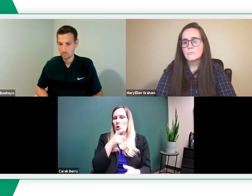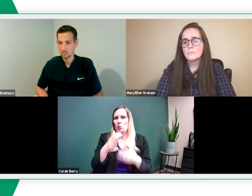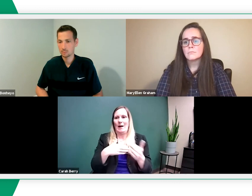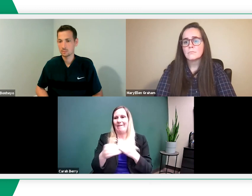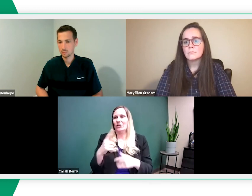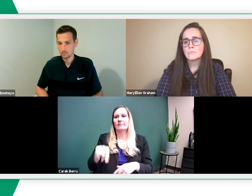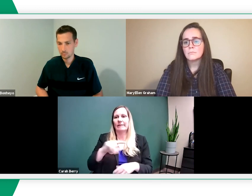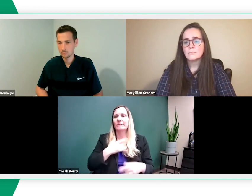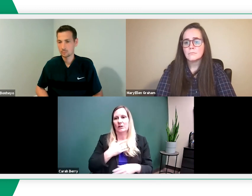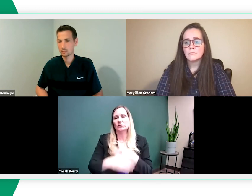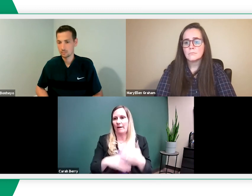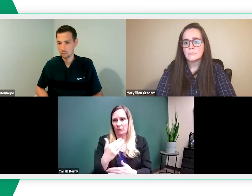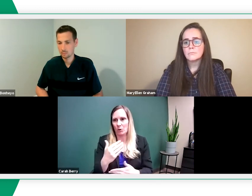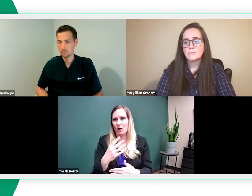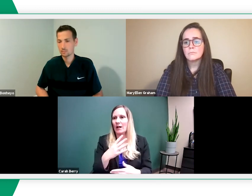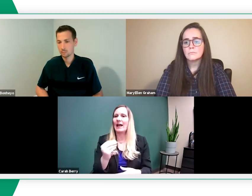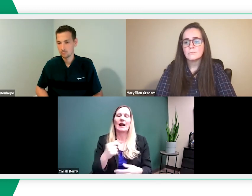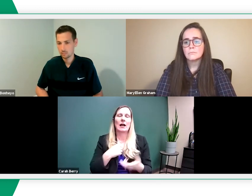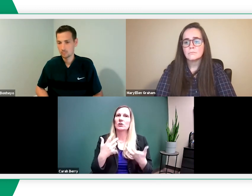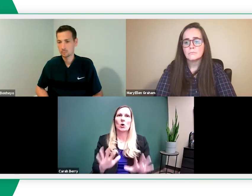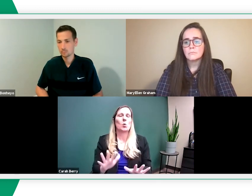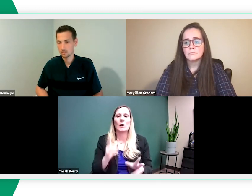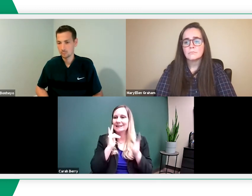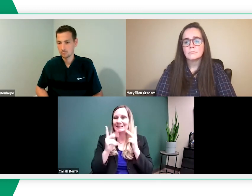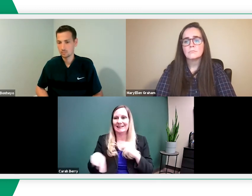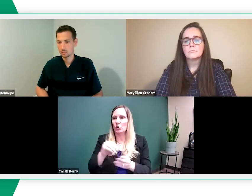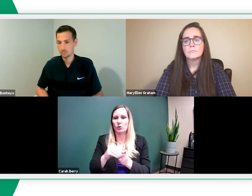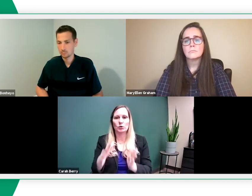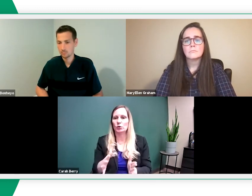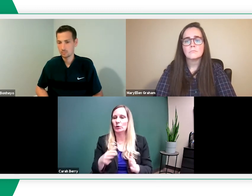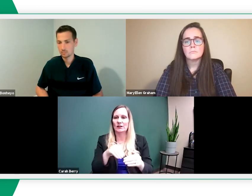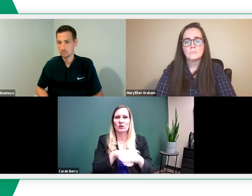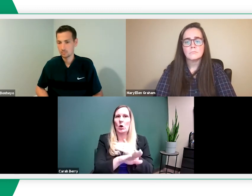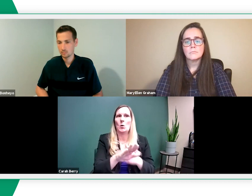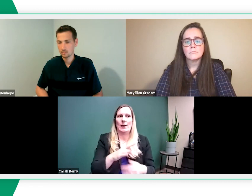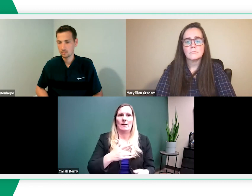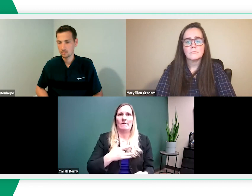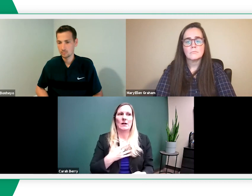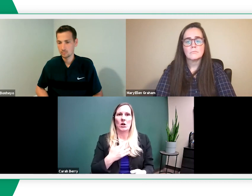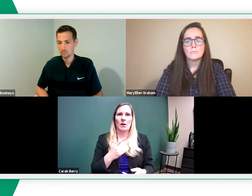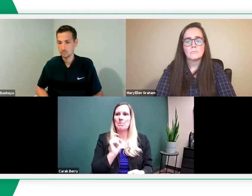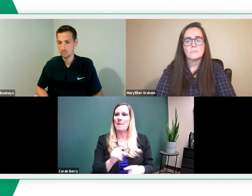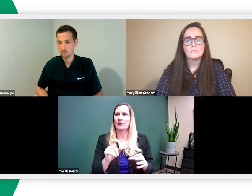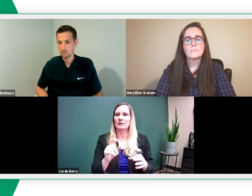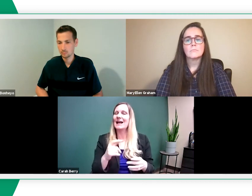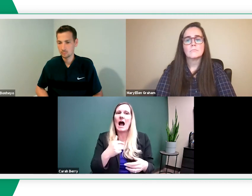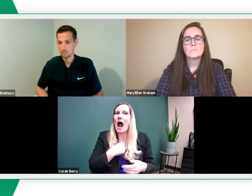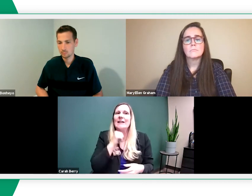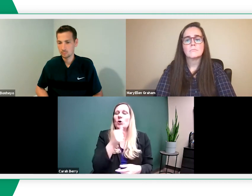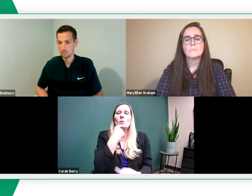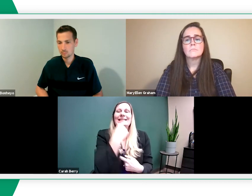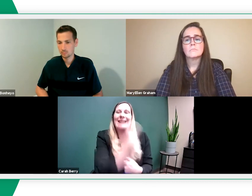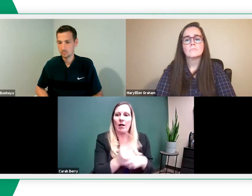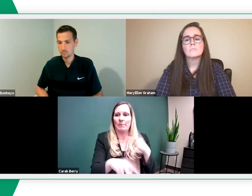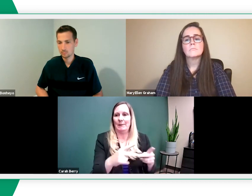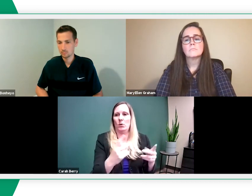I'm not. Yeah, make sure that whoever you feel comfortable with, and make sure whoever you go with, you're more comfortable with. Because so far often I see students